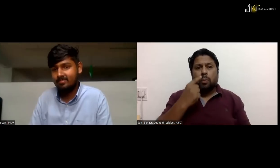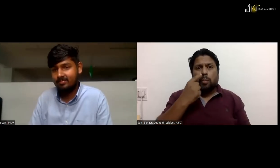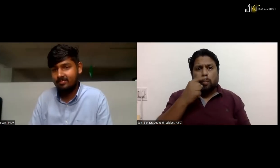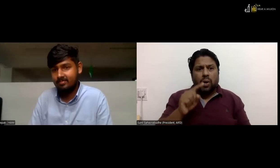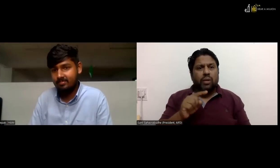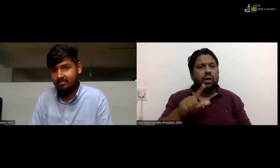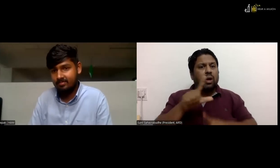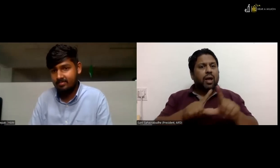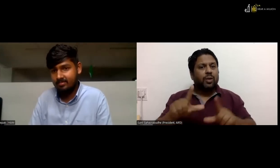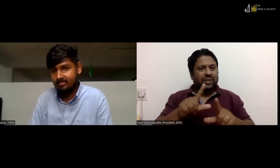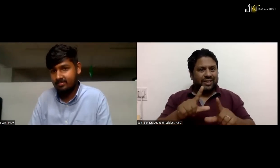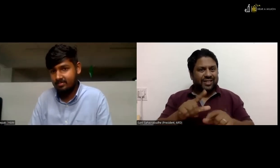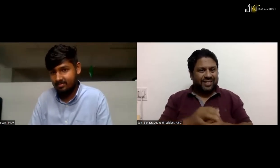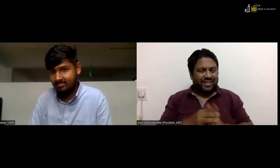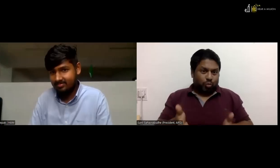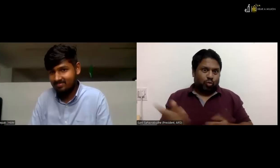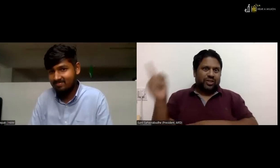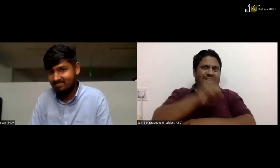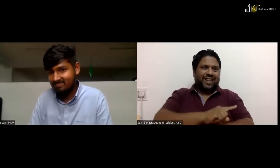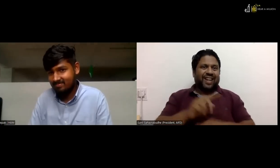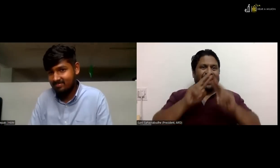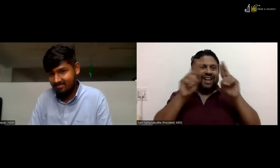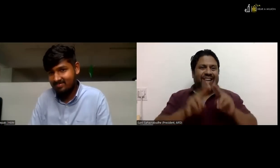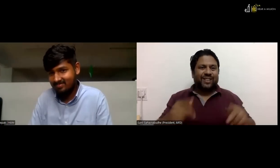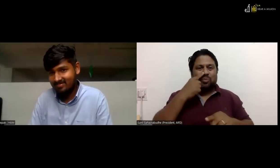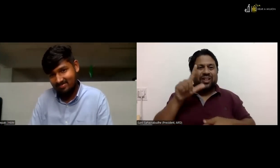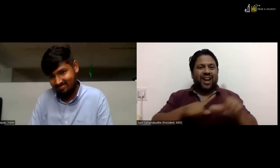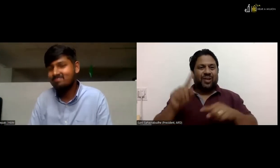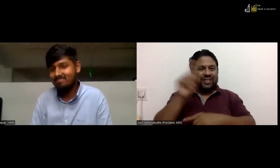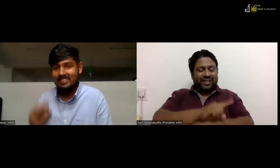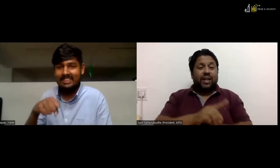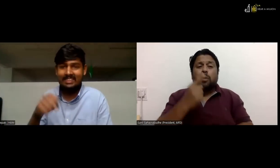census. And now when the